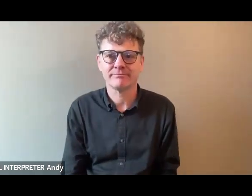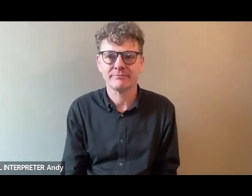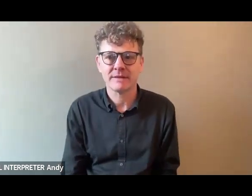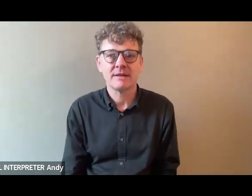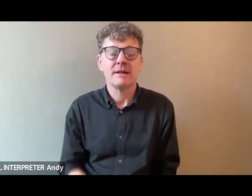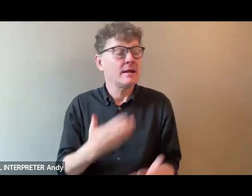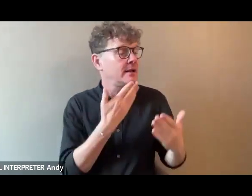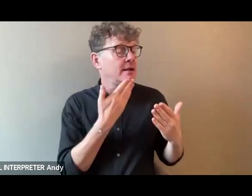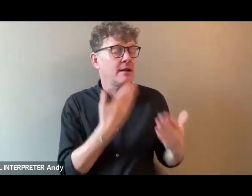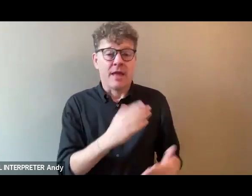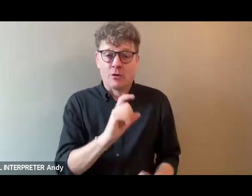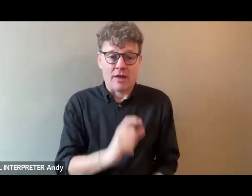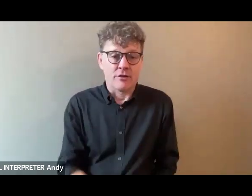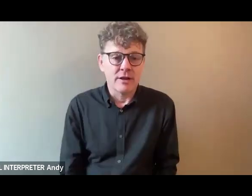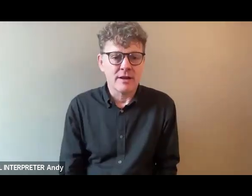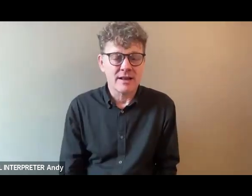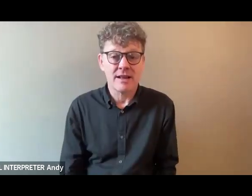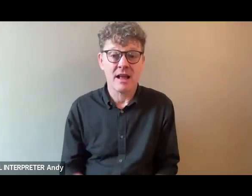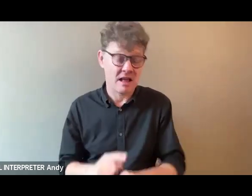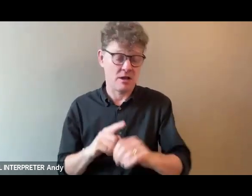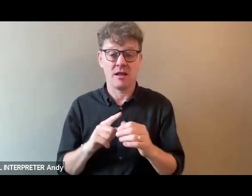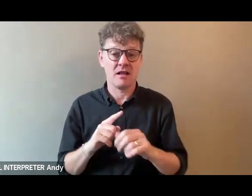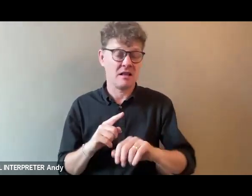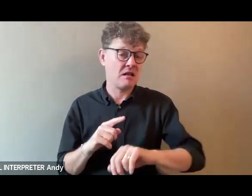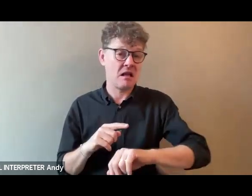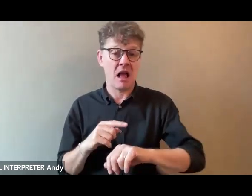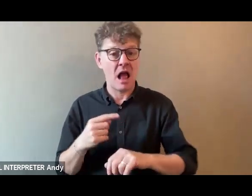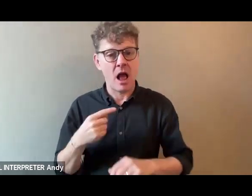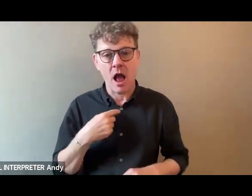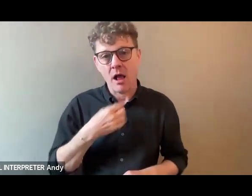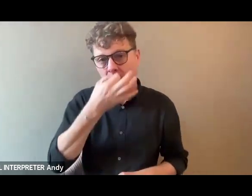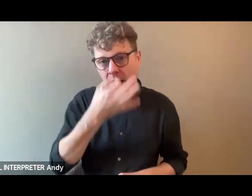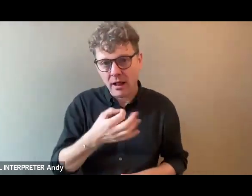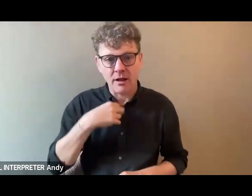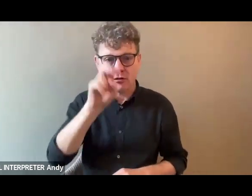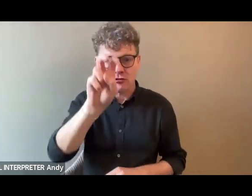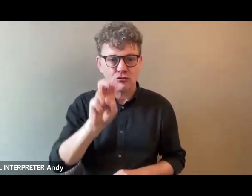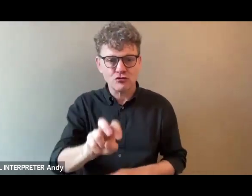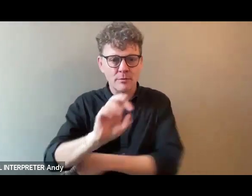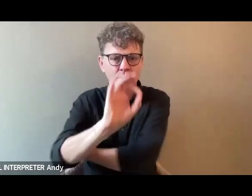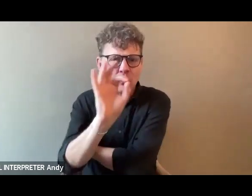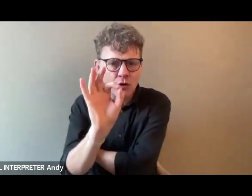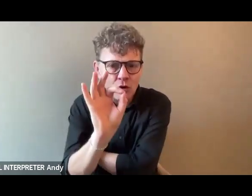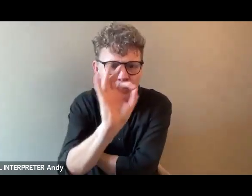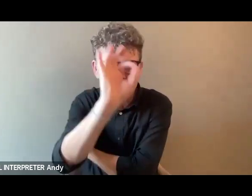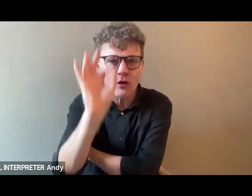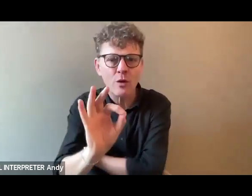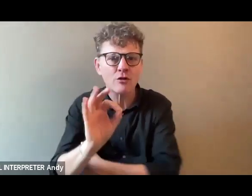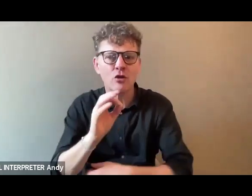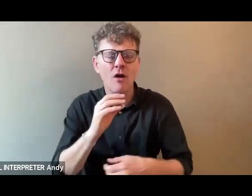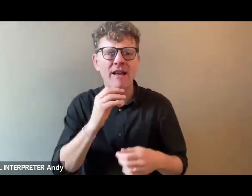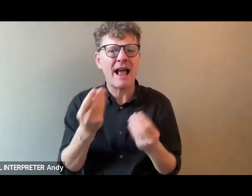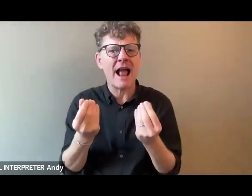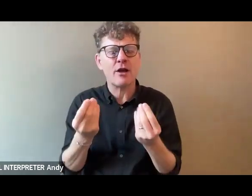Very much, Katherine. I'm very much tempted to skip to the question about that refers to sort of short economic aspects